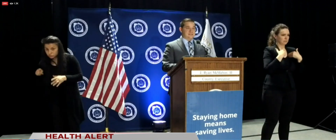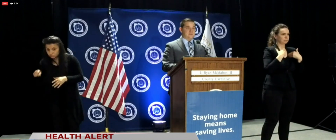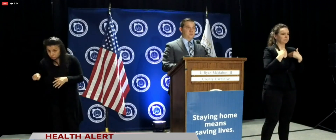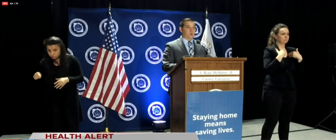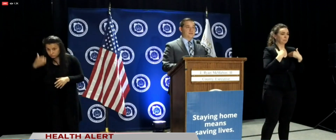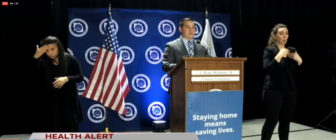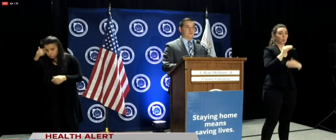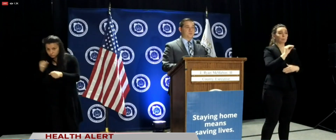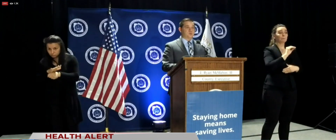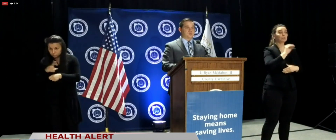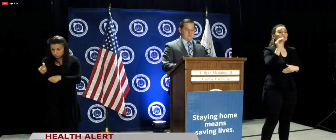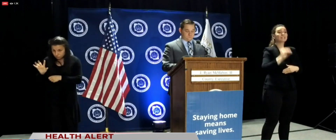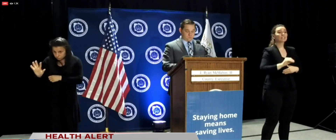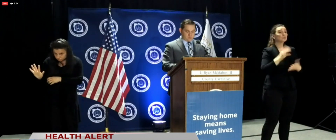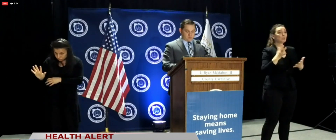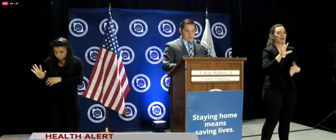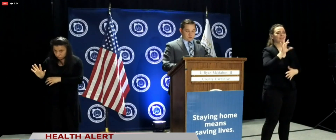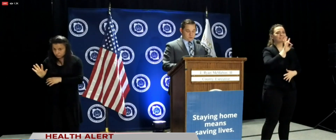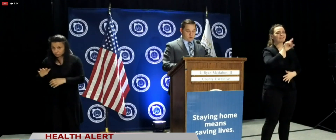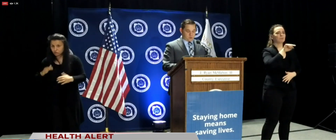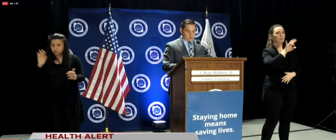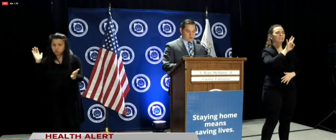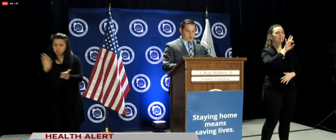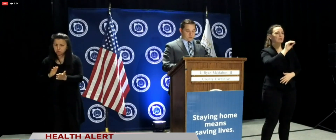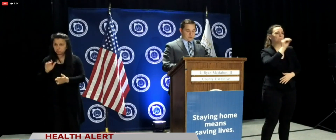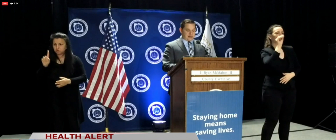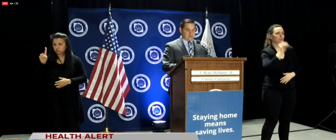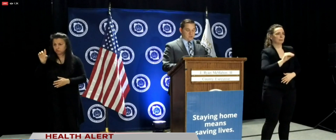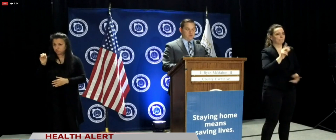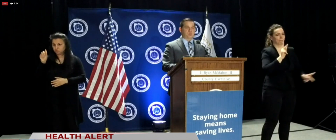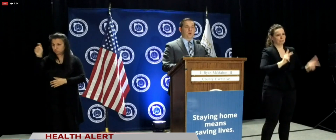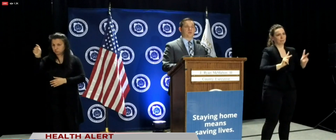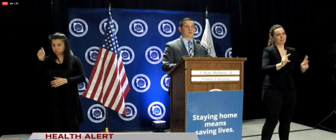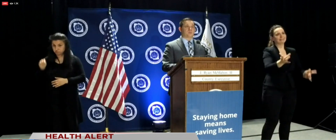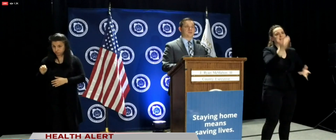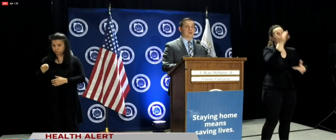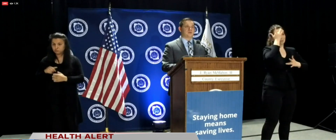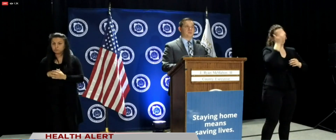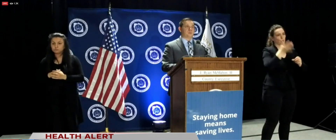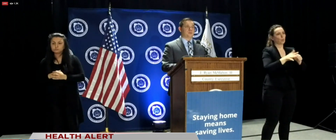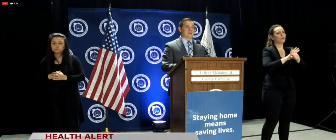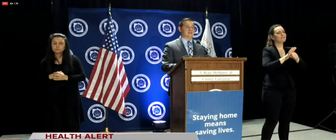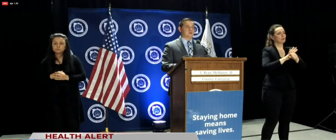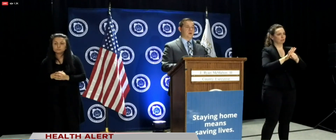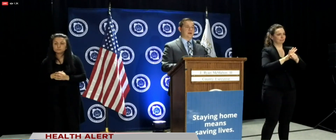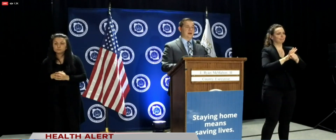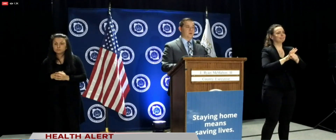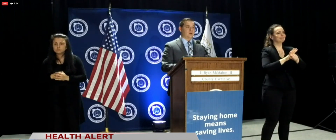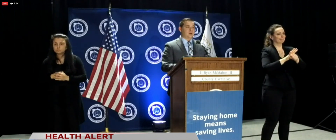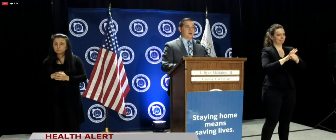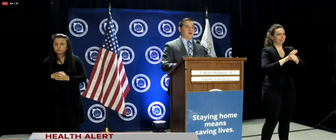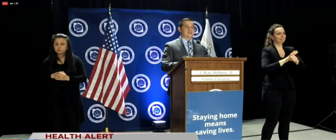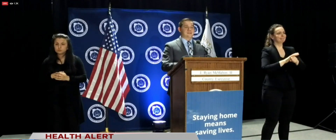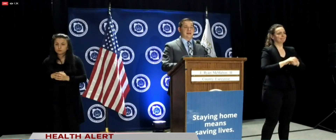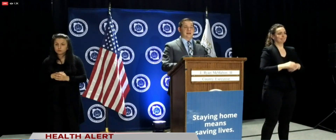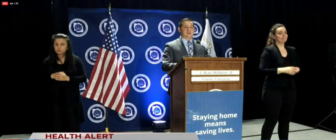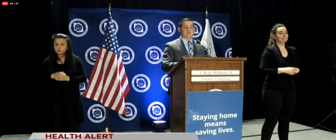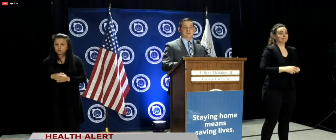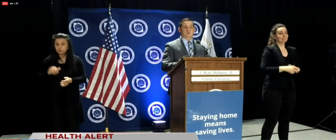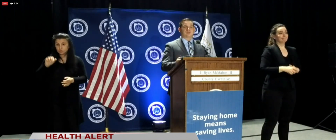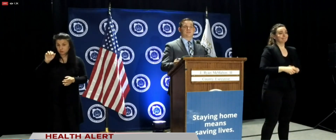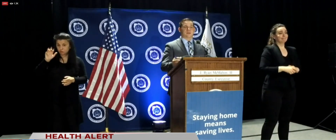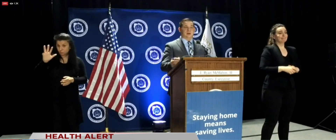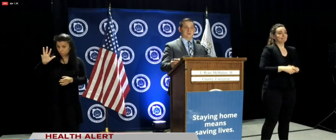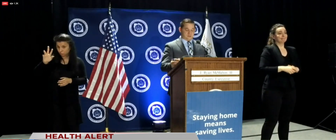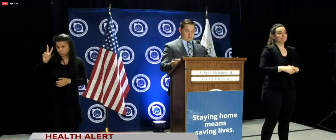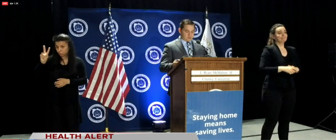positive is 7.7%. So the other 92.3% of people tested right now are sick, just